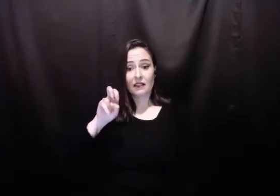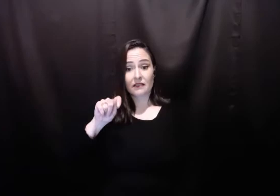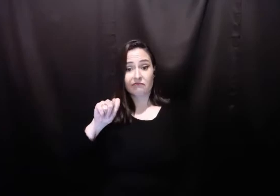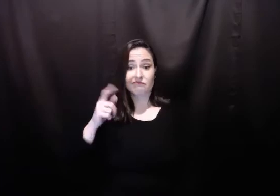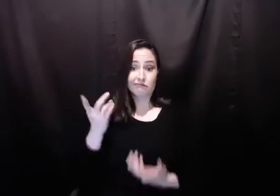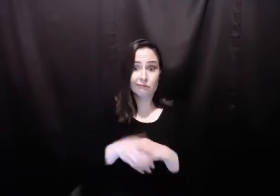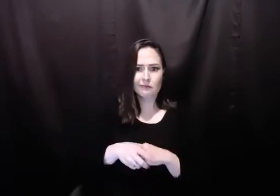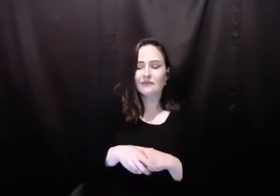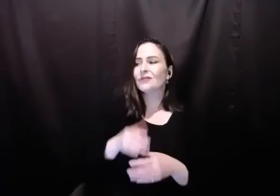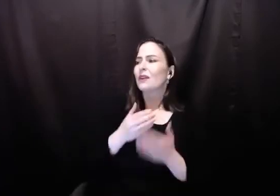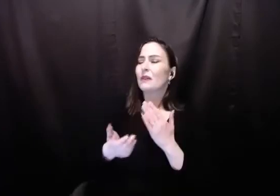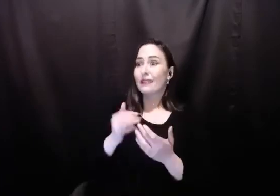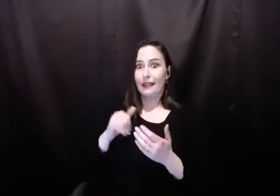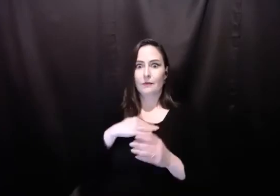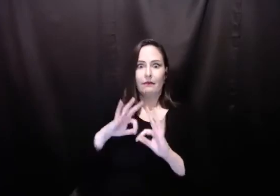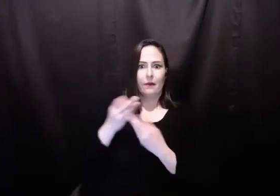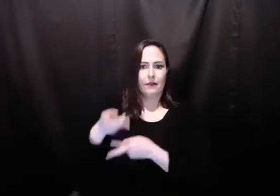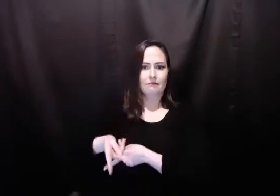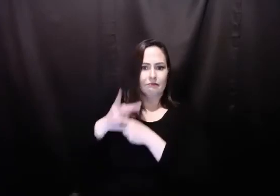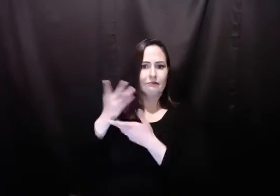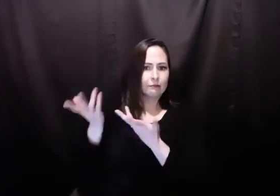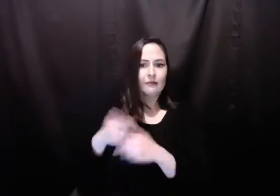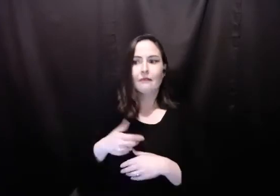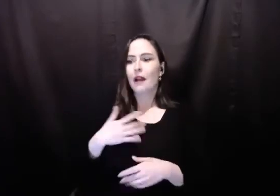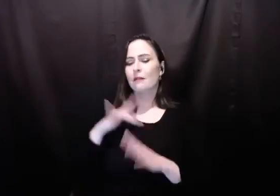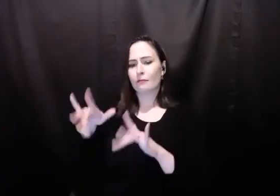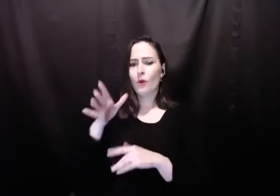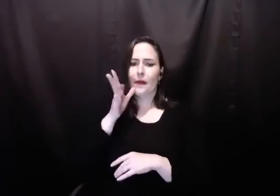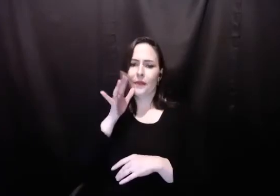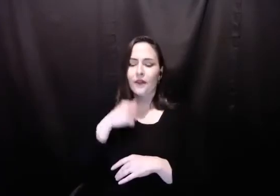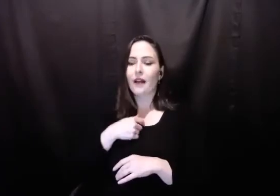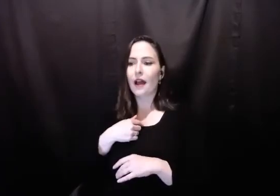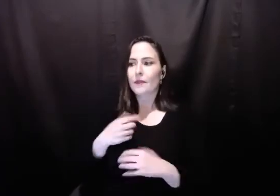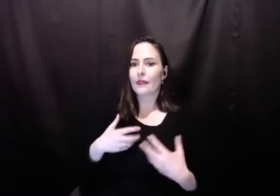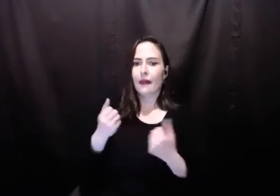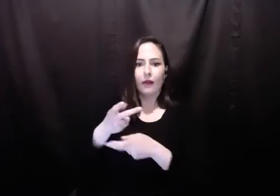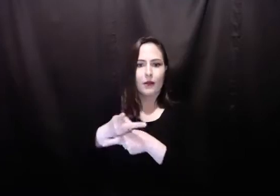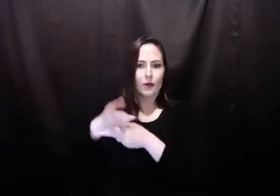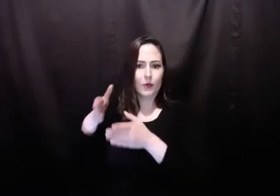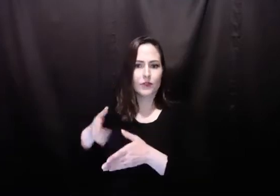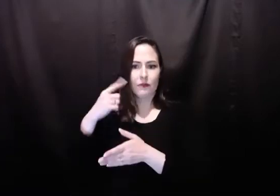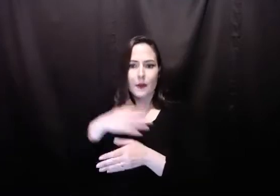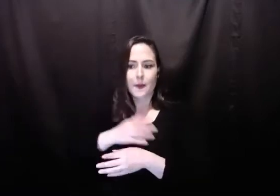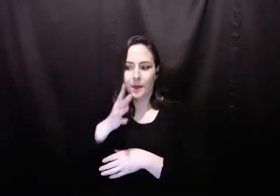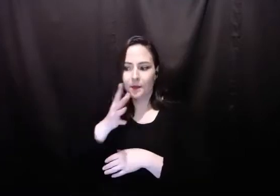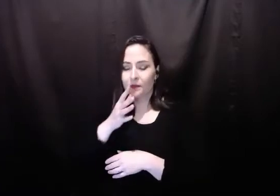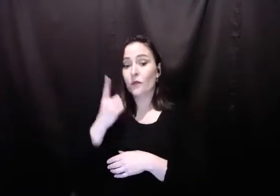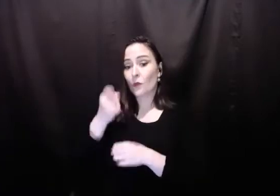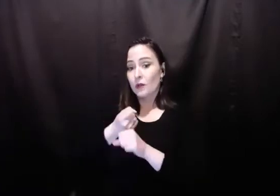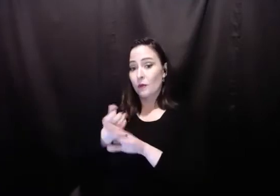before she died, I'd been reading these books on how important it is to really communicate to your family what you want done when you're